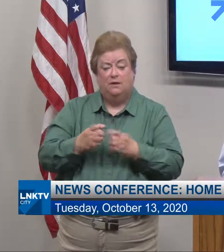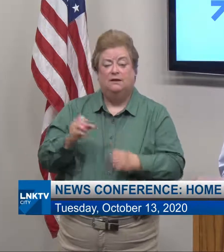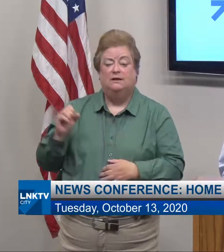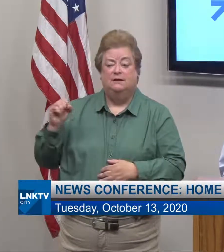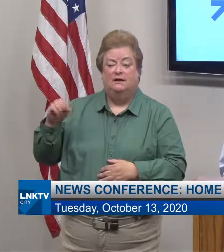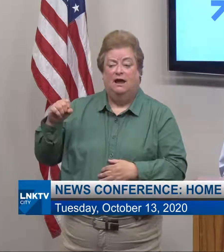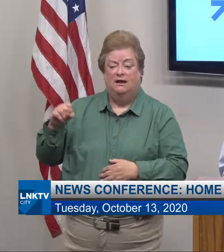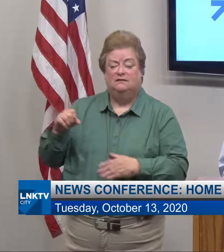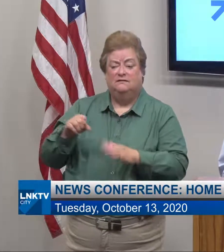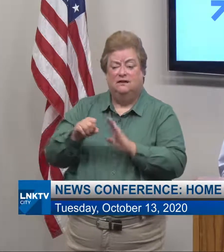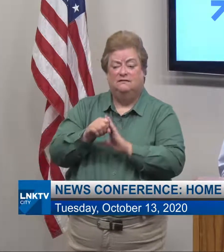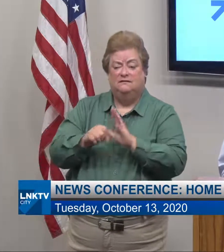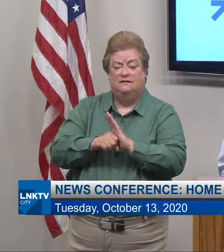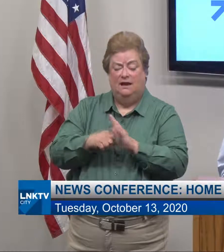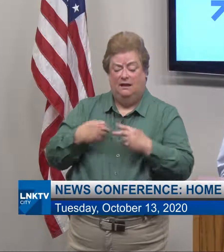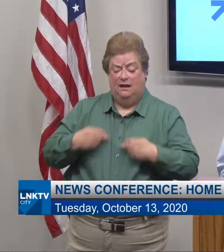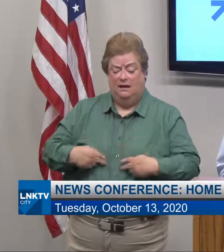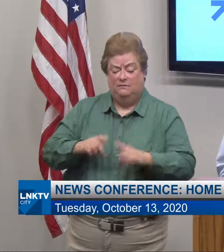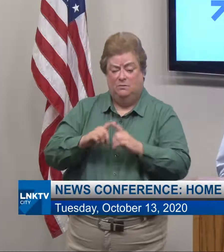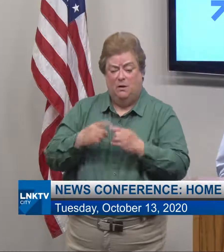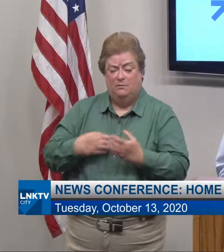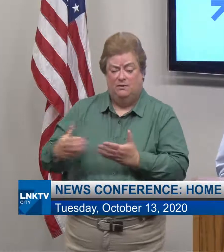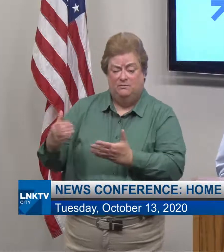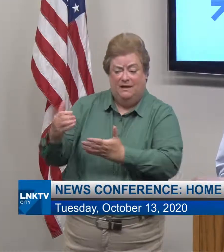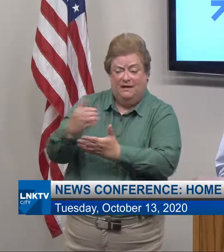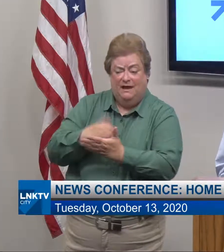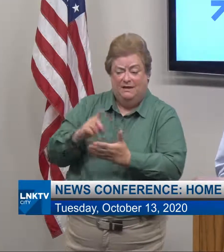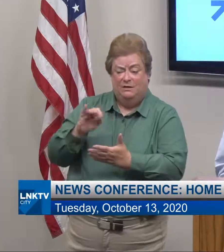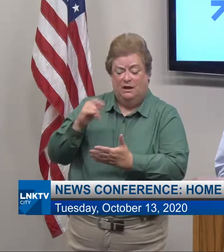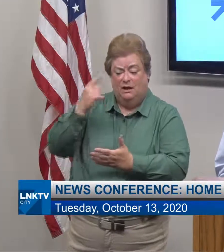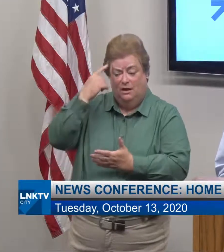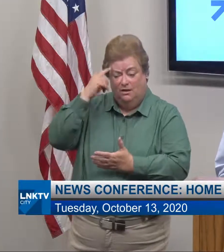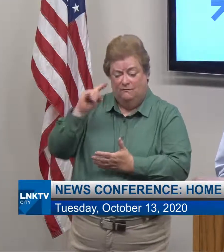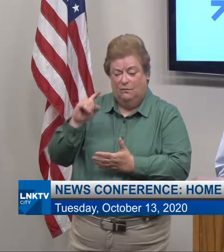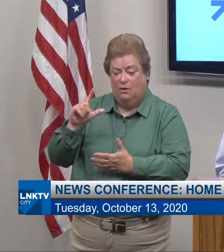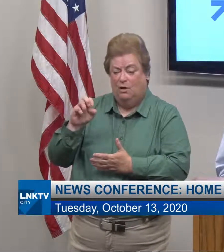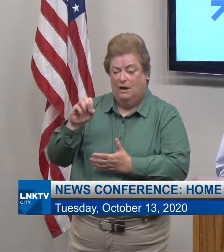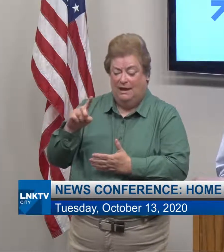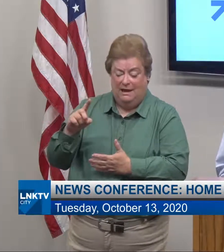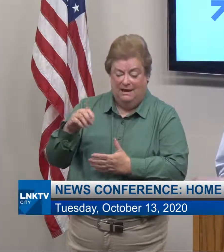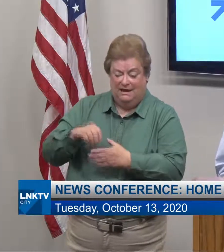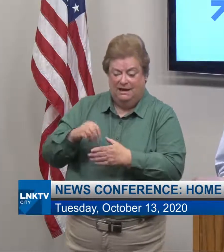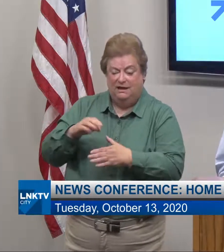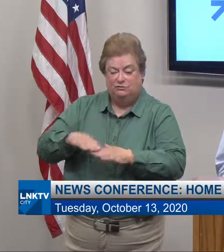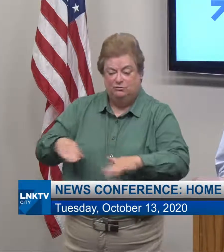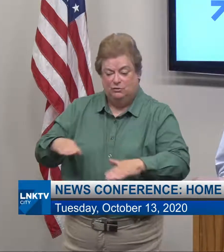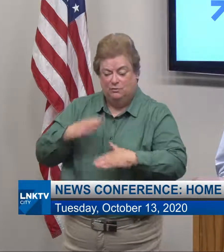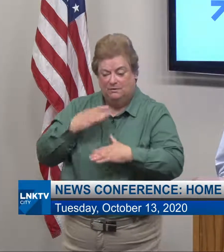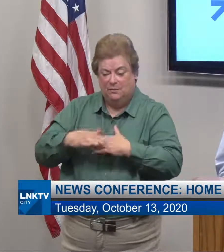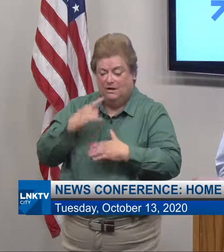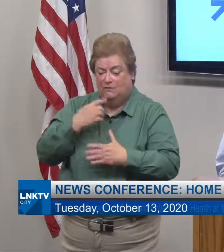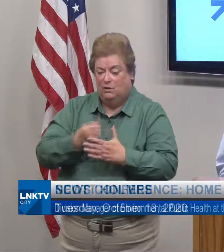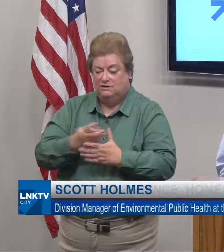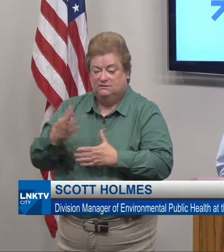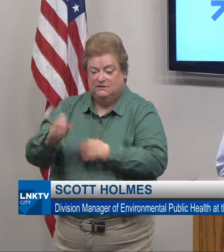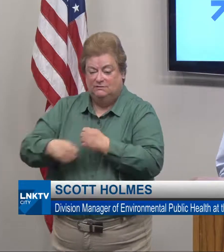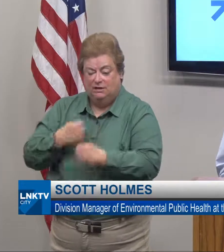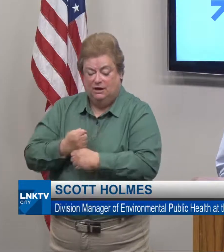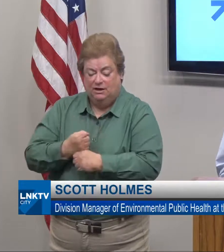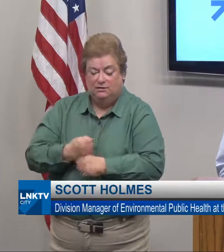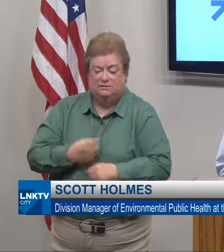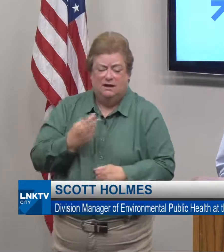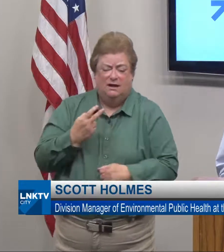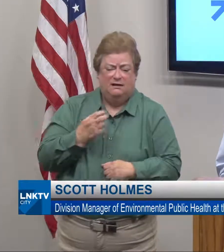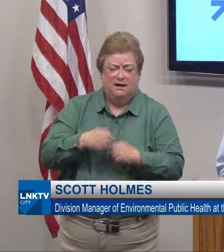health department has been gathering data on lead in children's blood for several years. A couple of years ago, when we